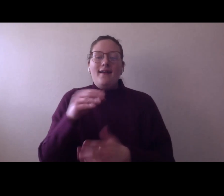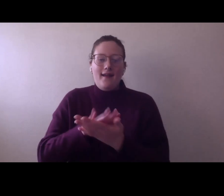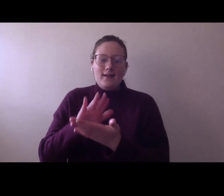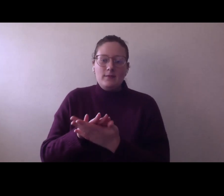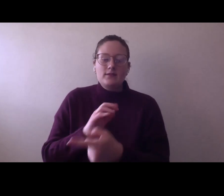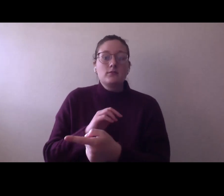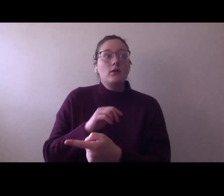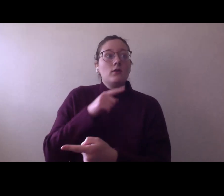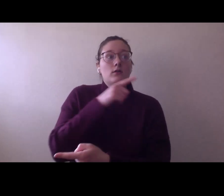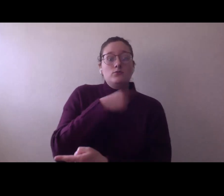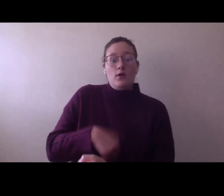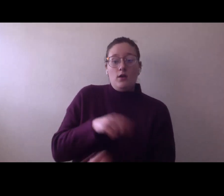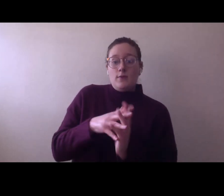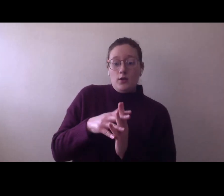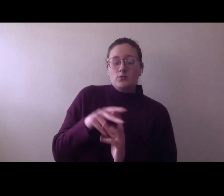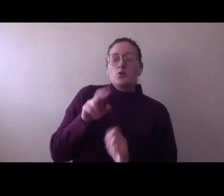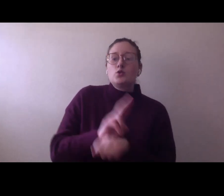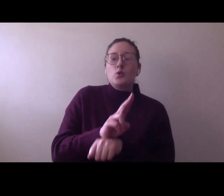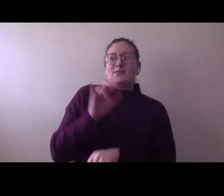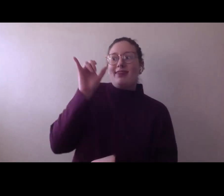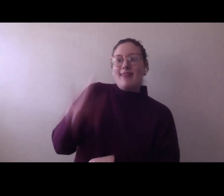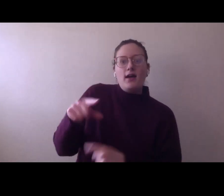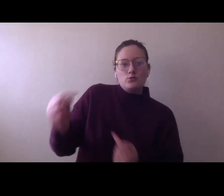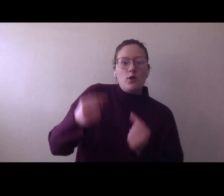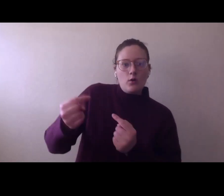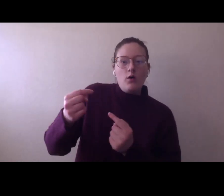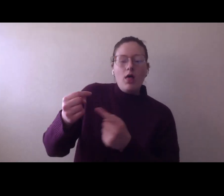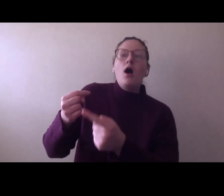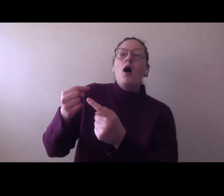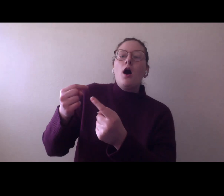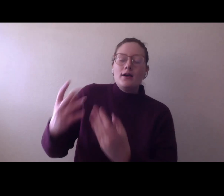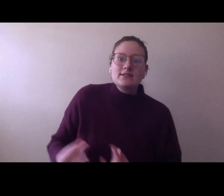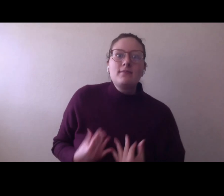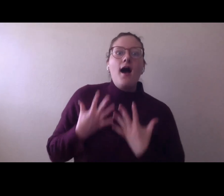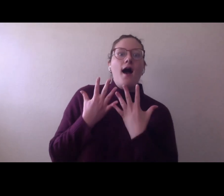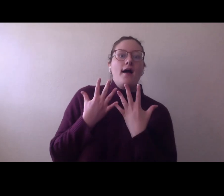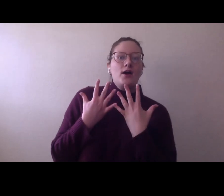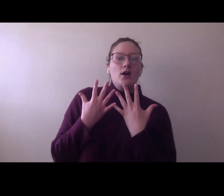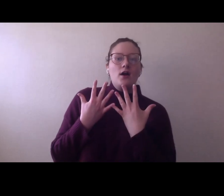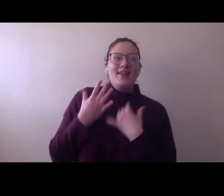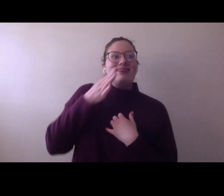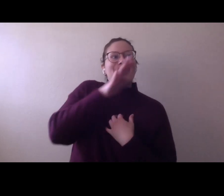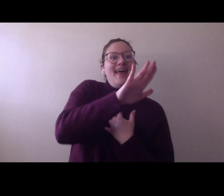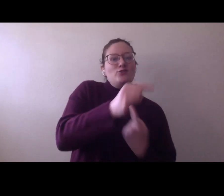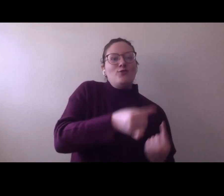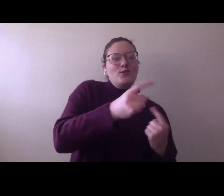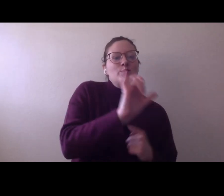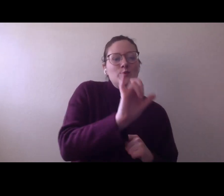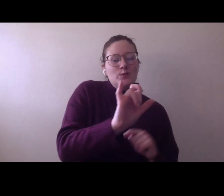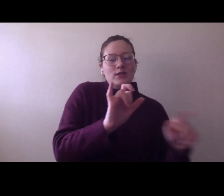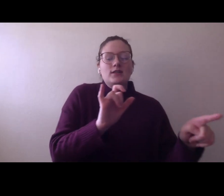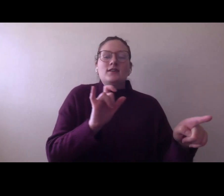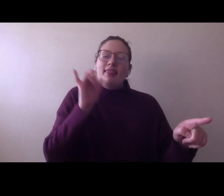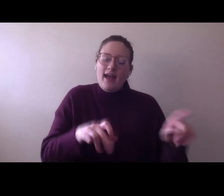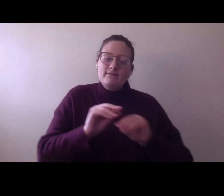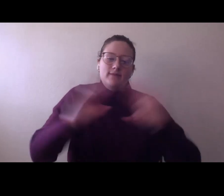So they use their struggle, the Jewish American struggle, as inspiration for their own struggle. So that's very